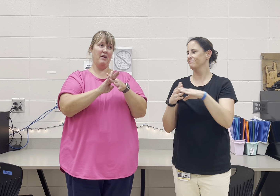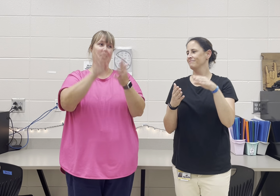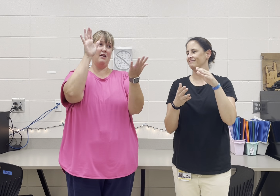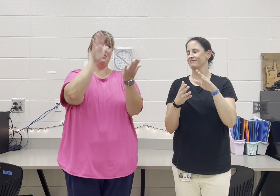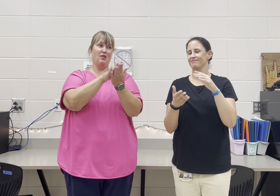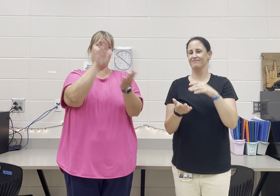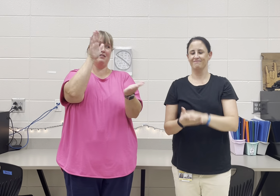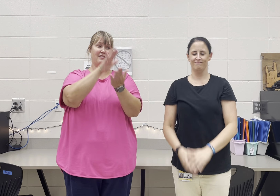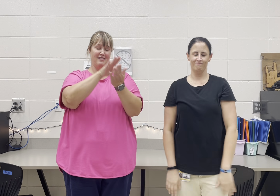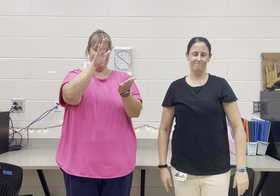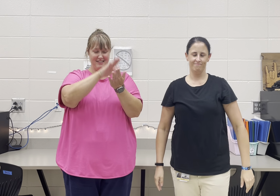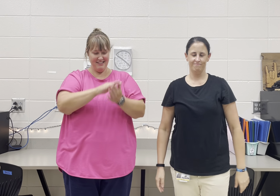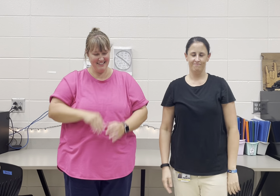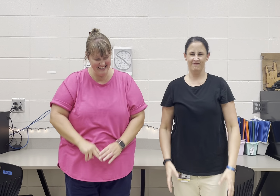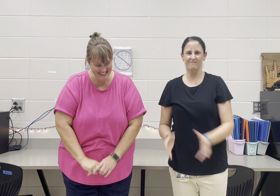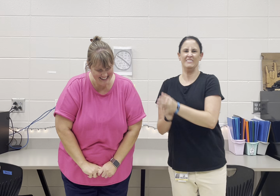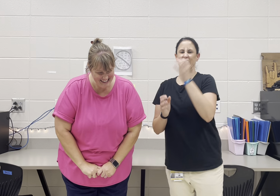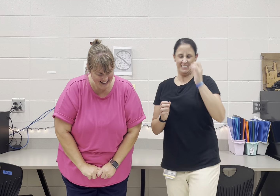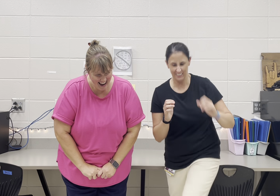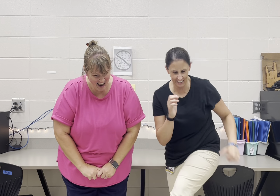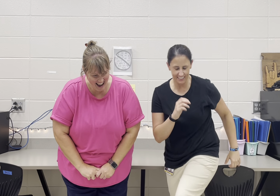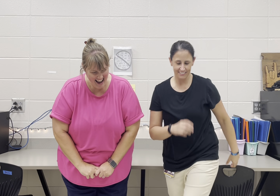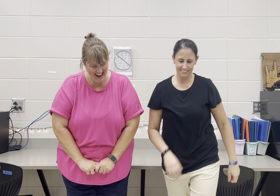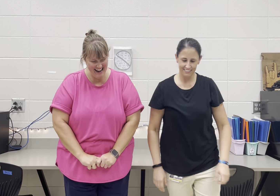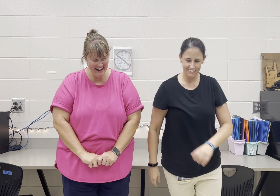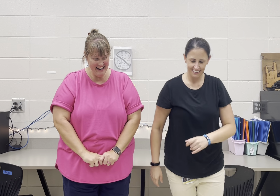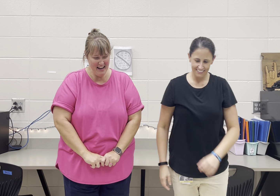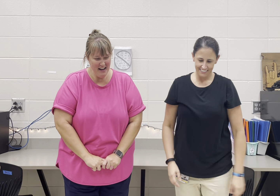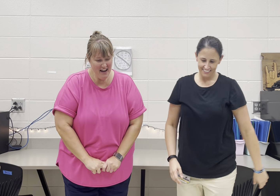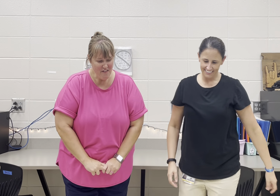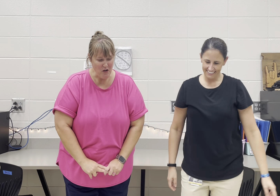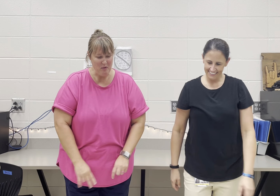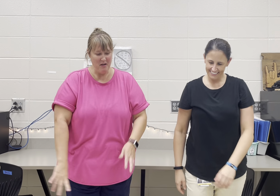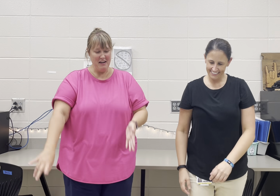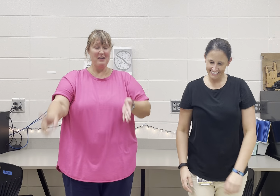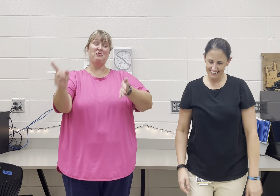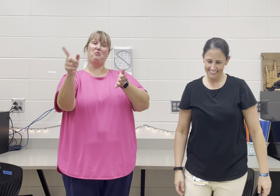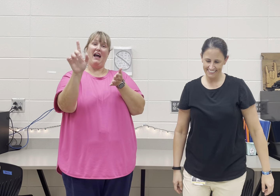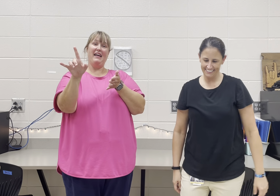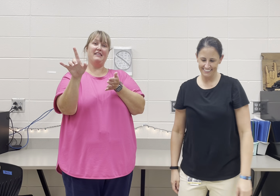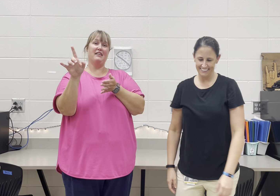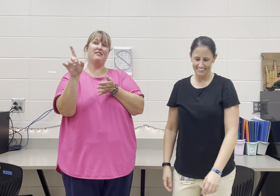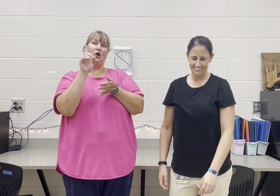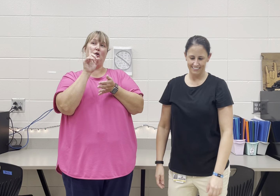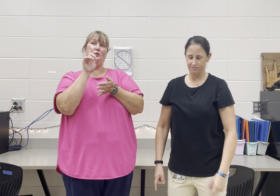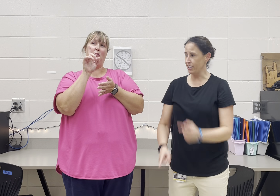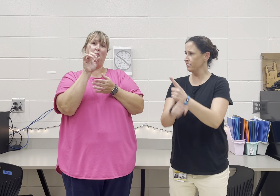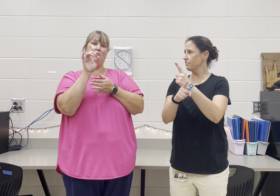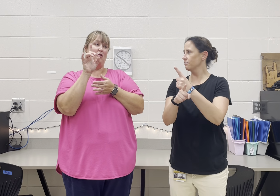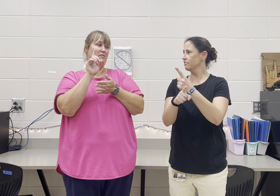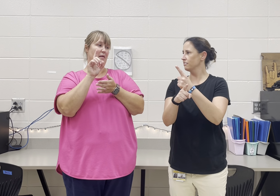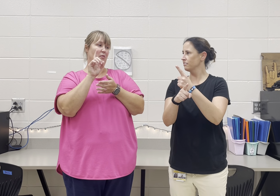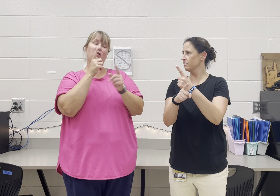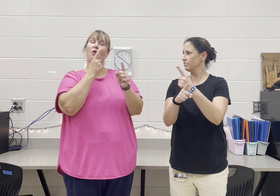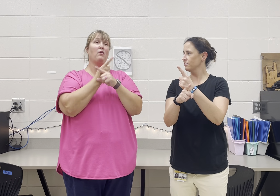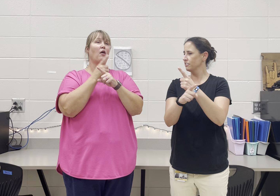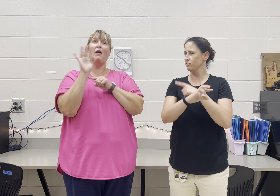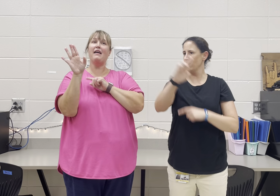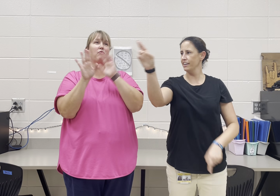Baby shark, do, do, do, do. 41 is right. So Right? most people, no, not right, Right? left